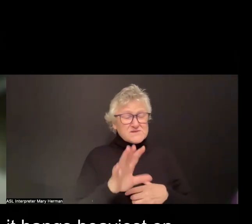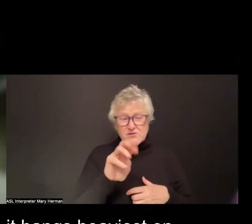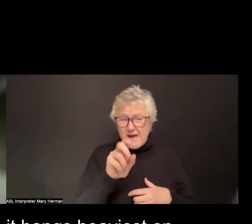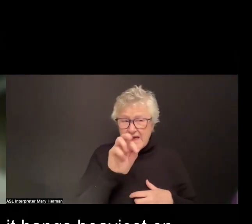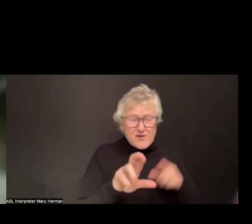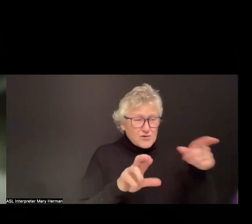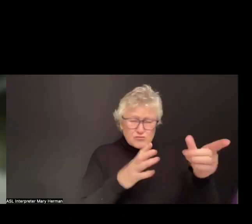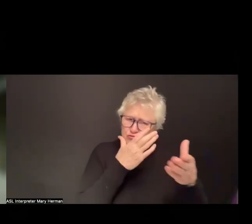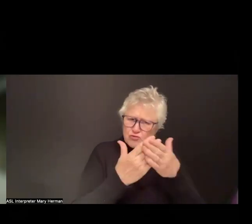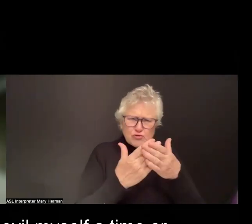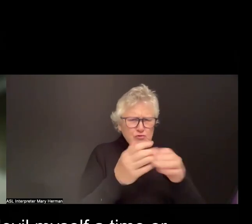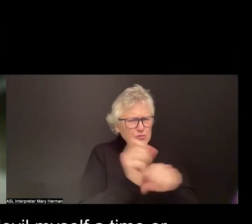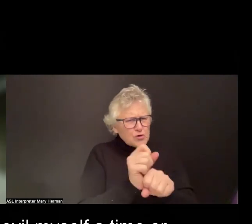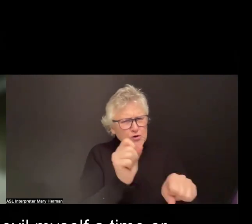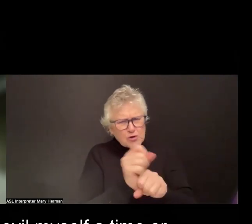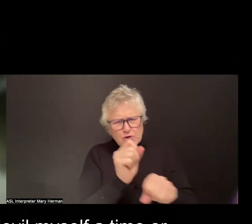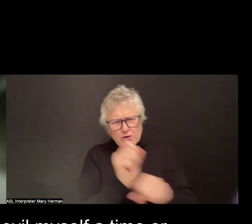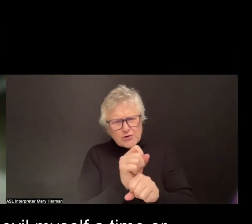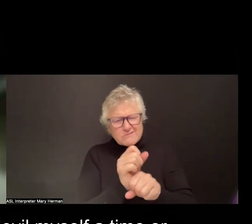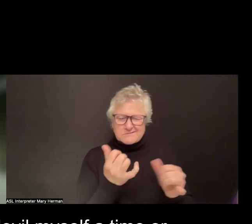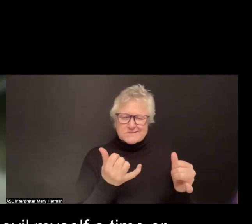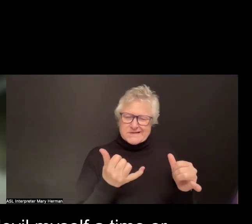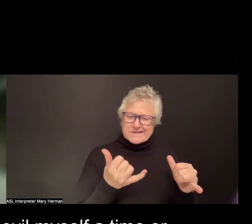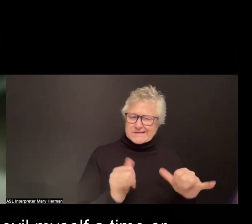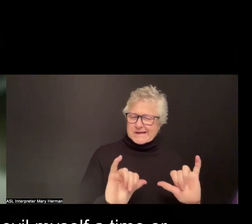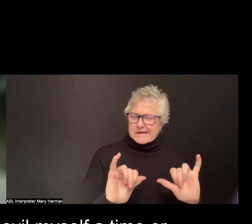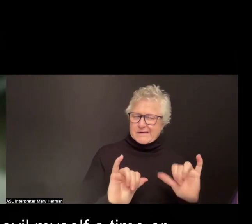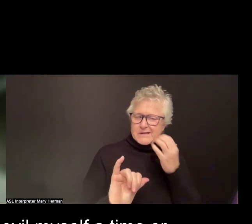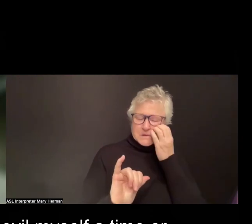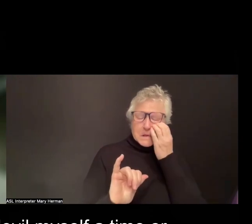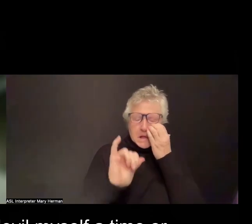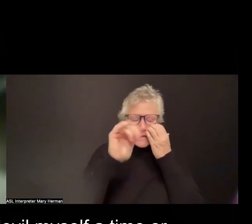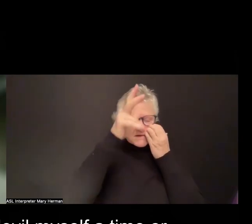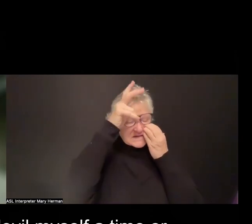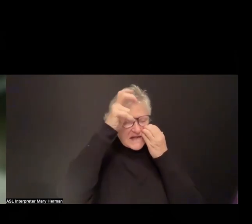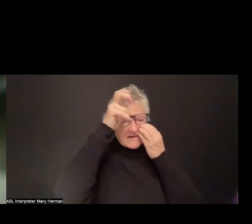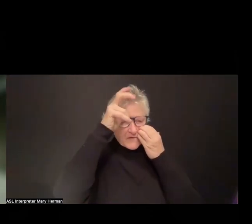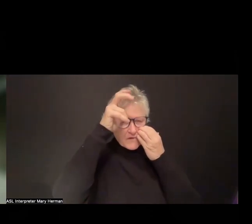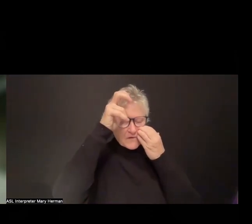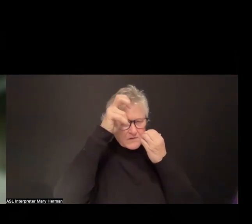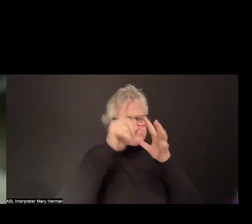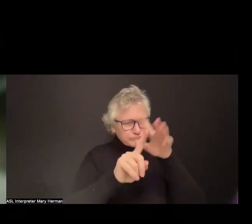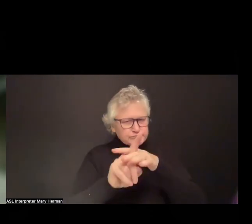heaviest on the wharves. I've glimpsed the devil myself a time or two in his cups at Ship's Tavern.